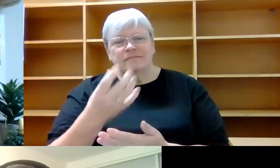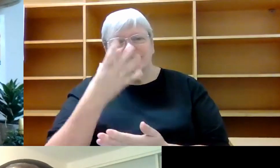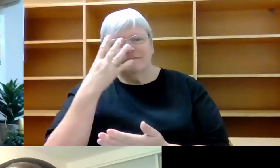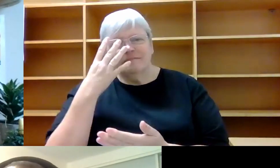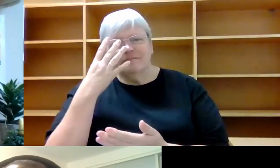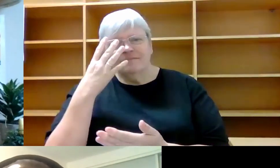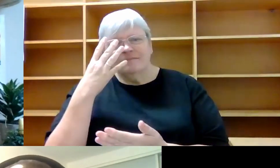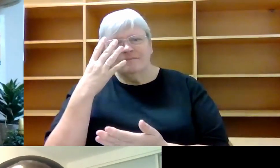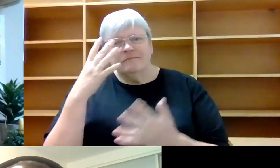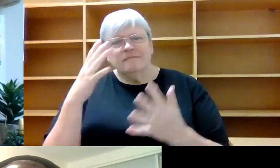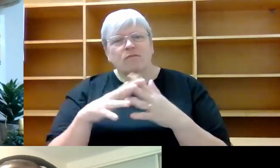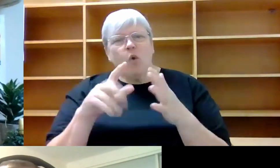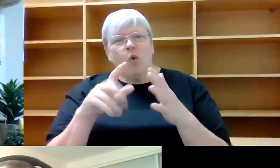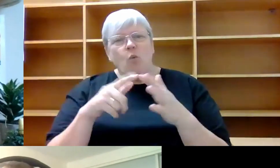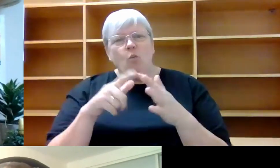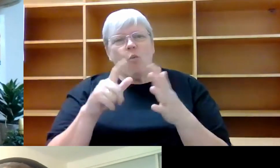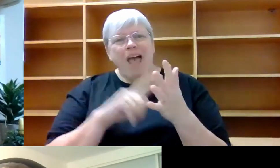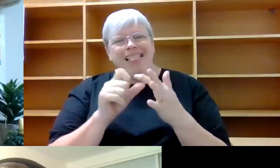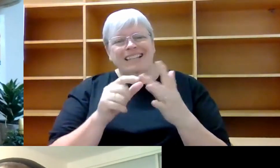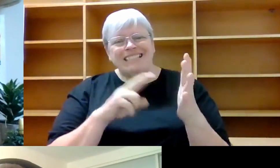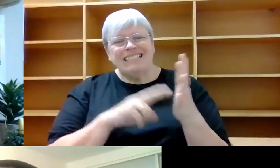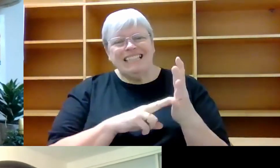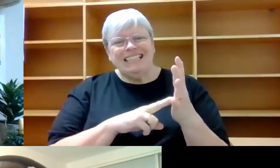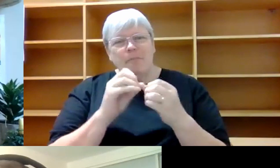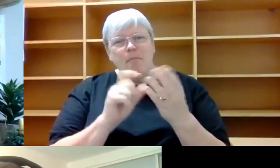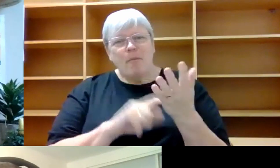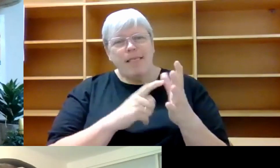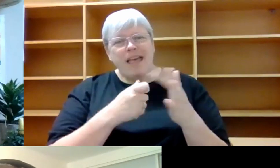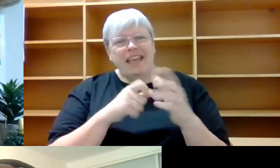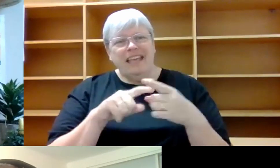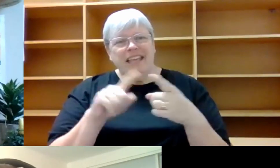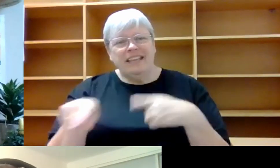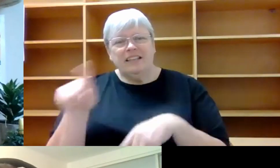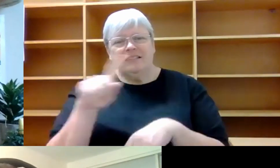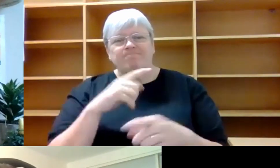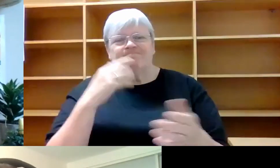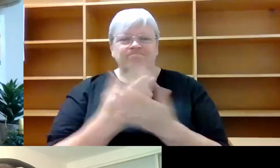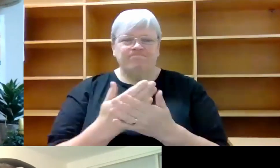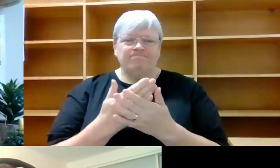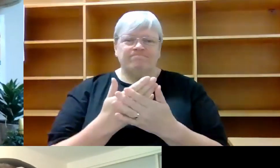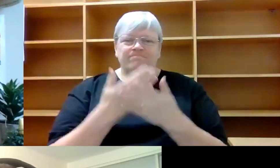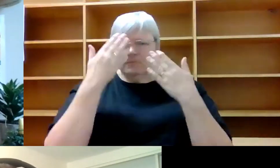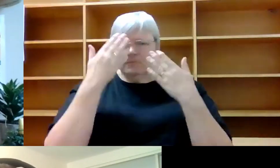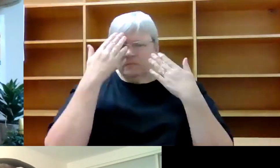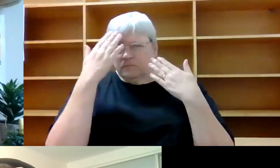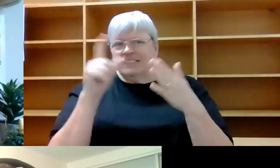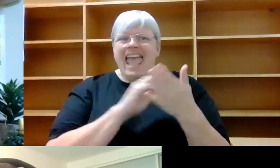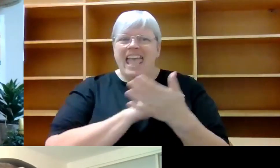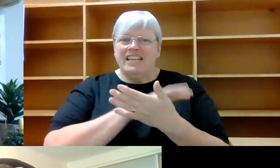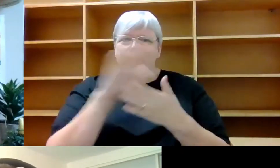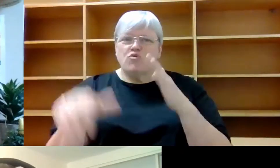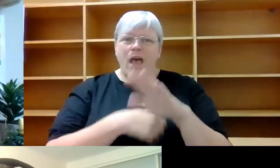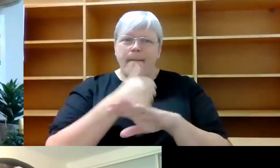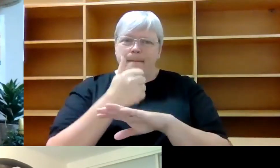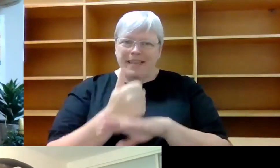know I think it's your second book for Barrington Stoke. That's right, yeah. Who, if people don't know, is Edinburgh-based publisher who